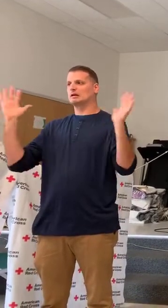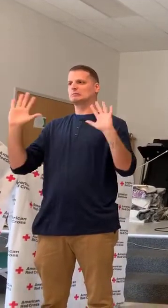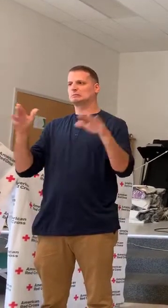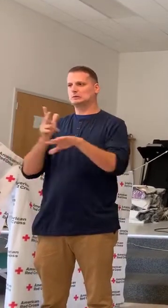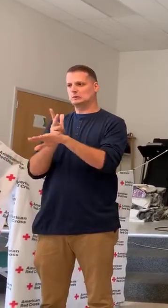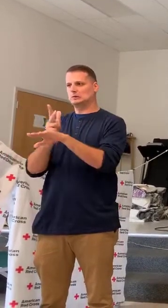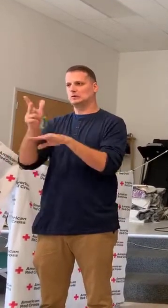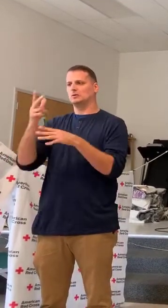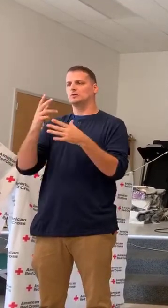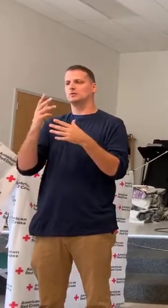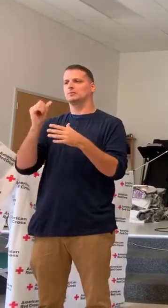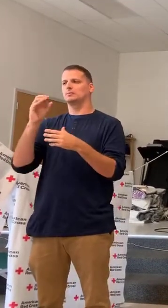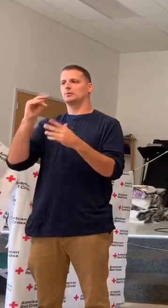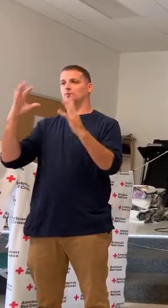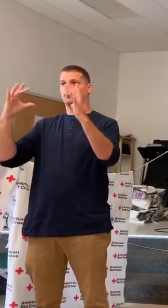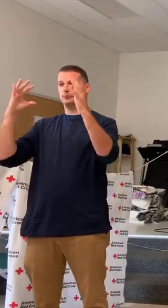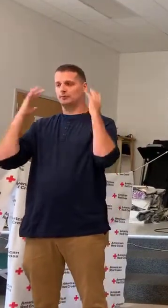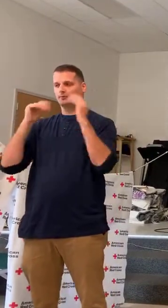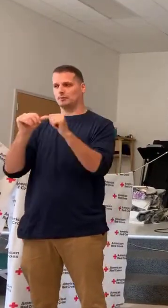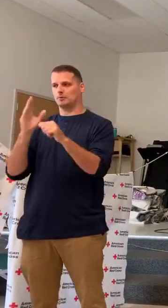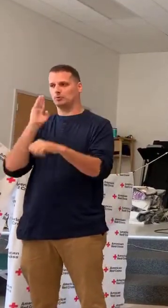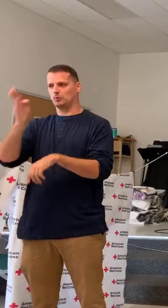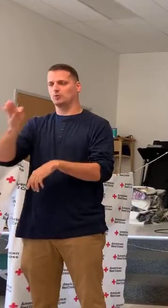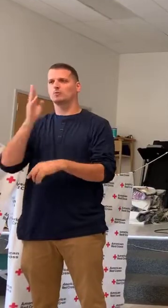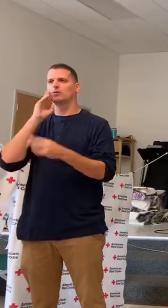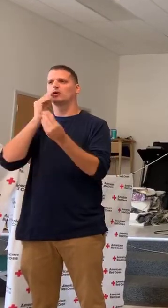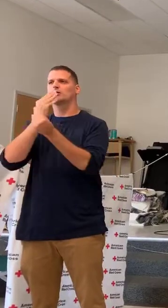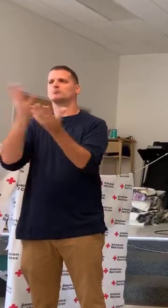Monday. Okay, great. And we'll stay for breakouts.